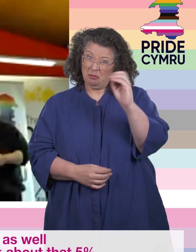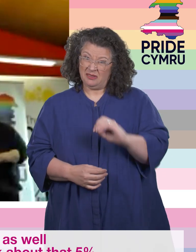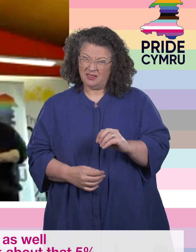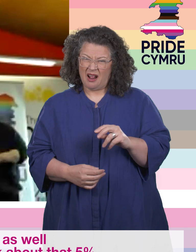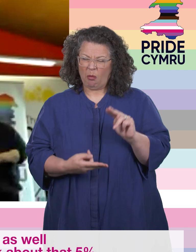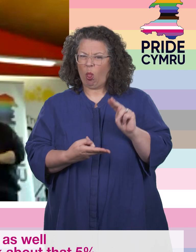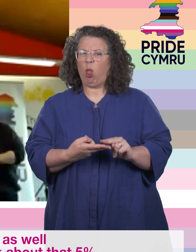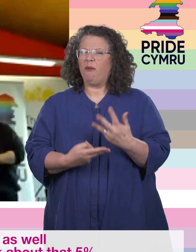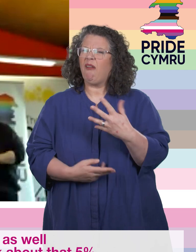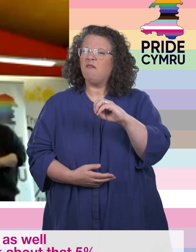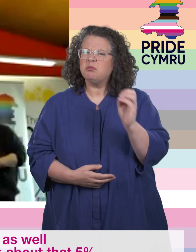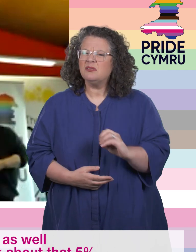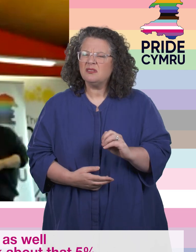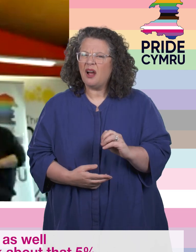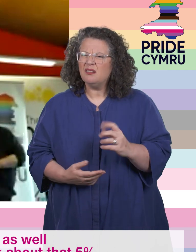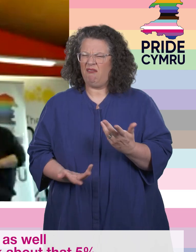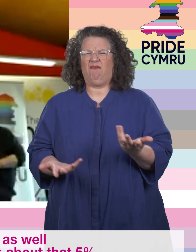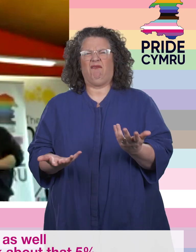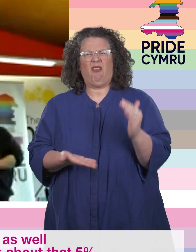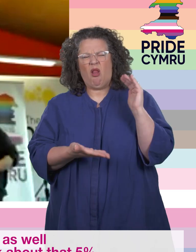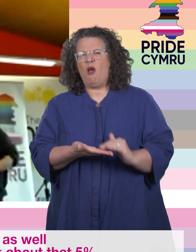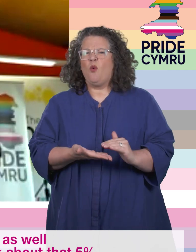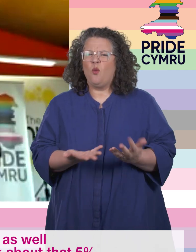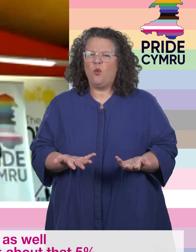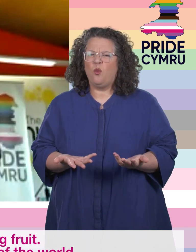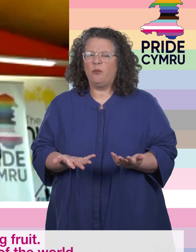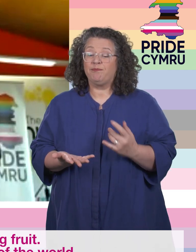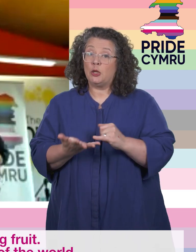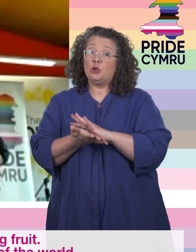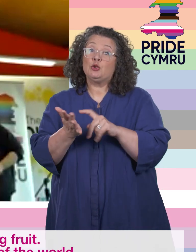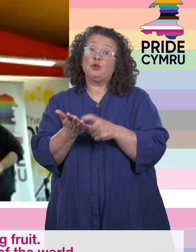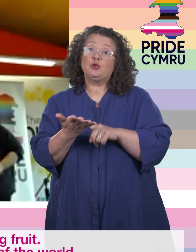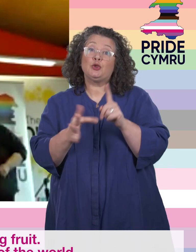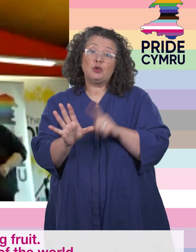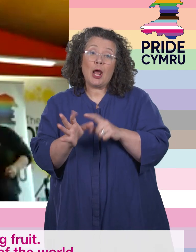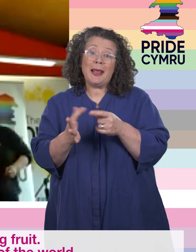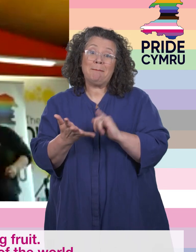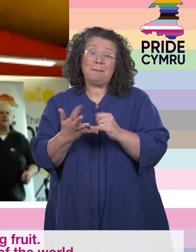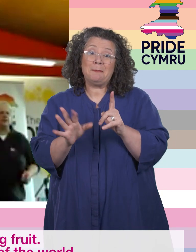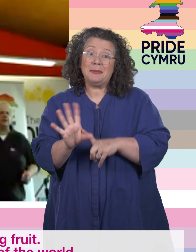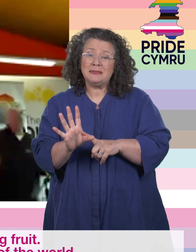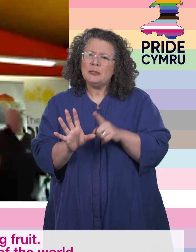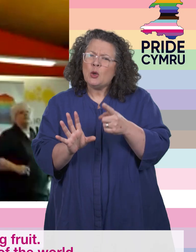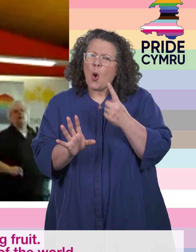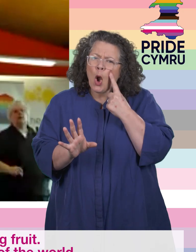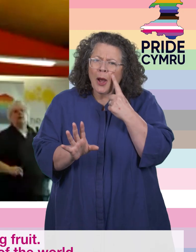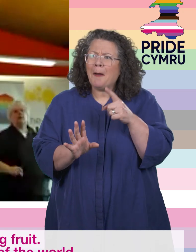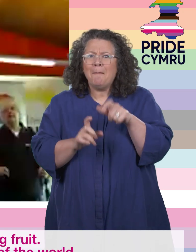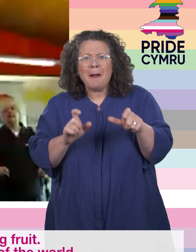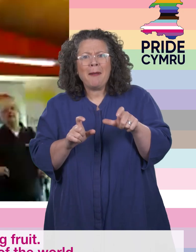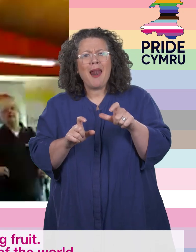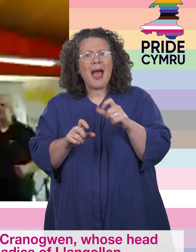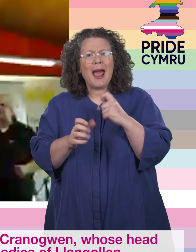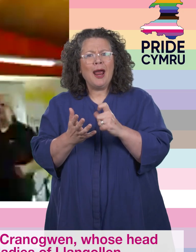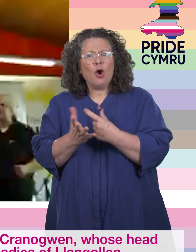well. Because when you're 5%, think about that 5%, that's the low-hanging fruit. That's the Shirley Bassies of the